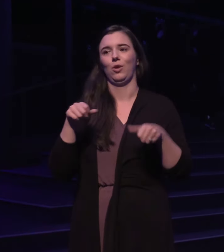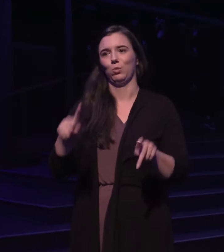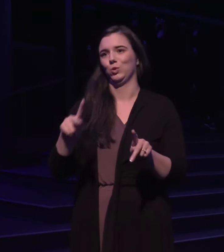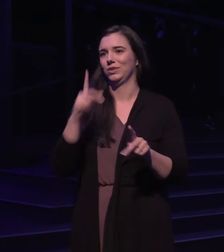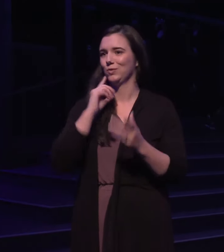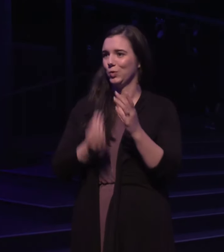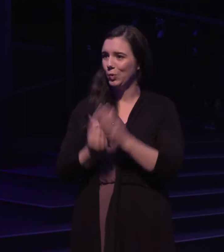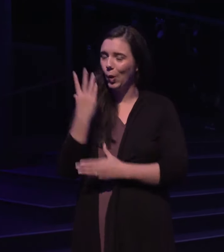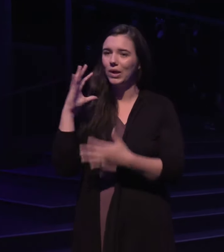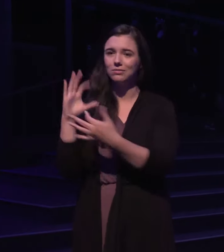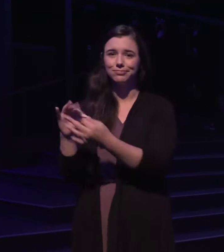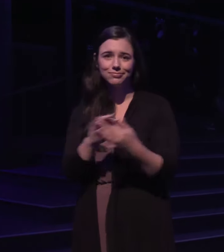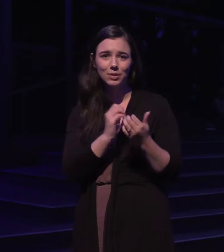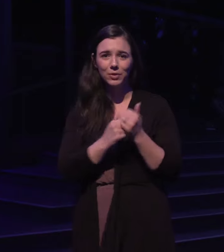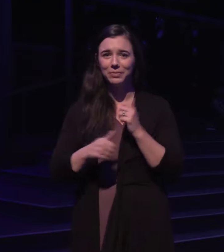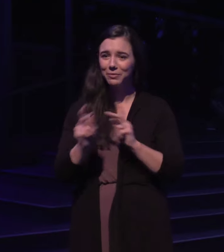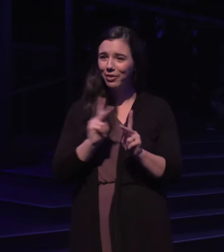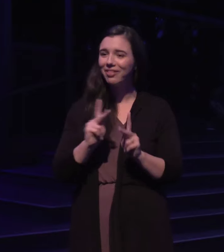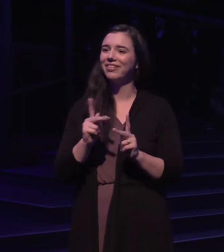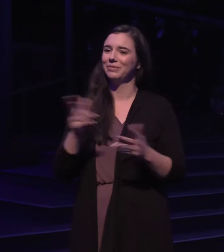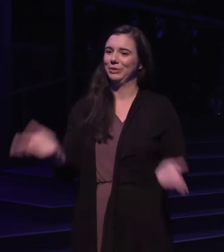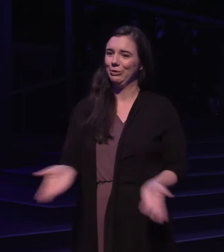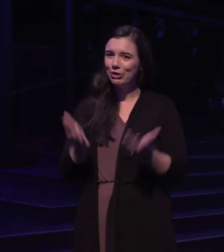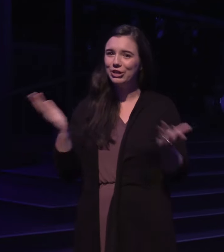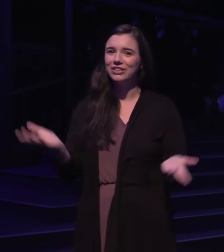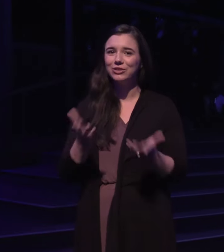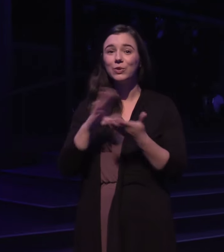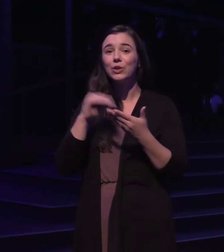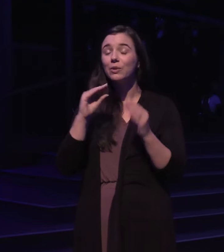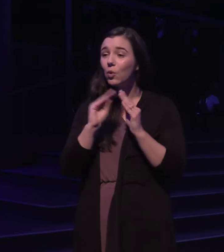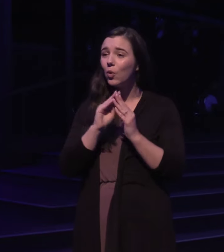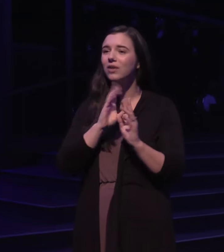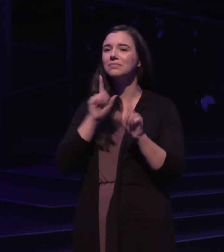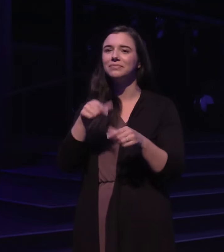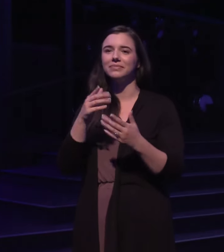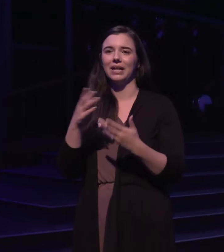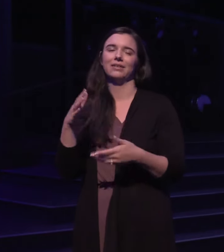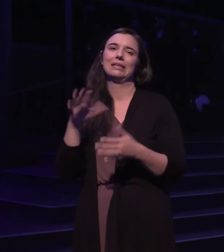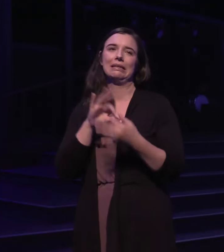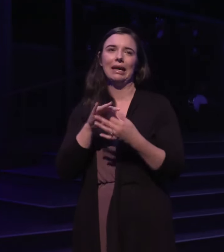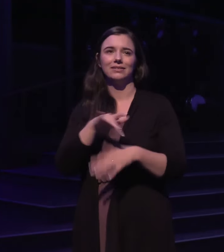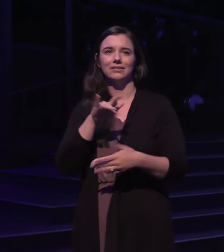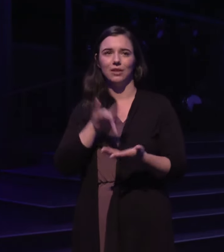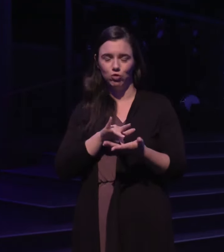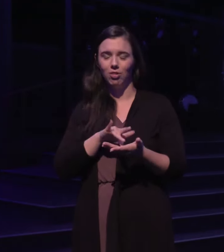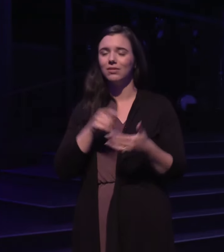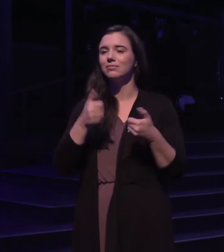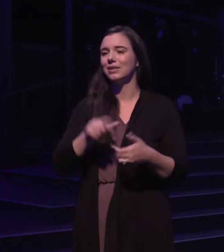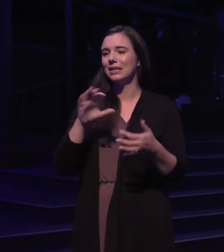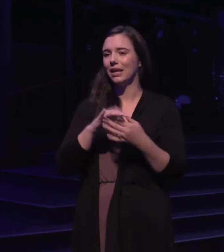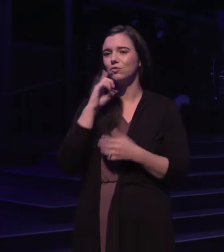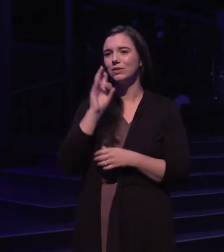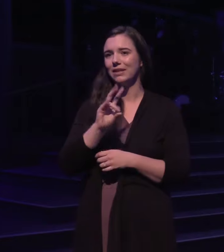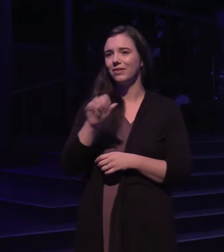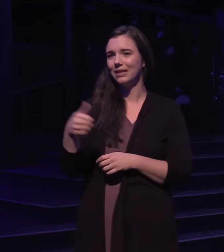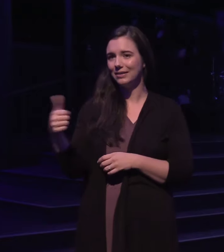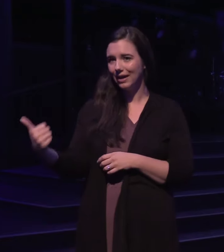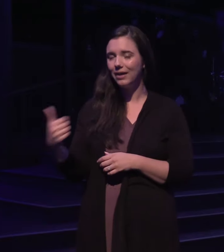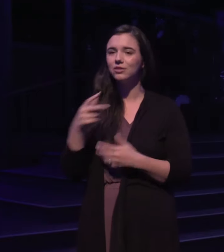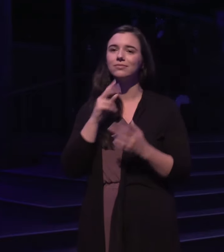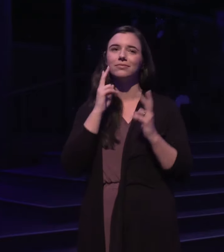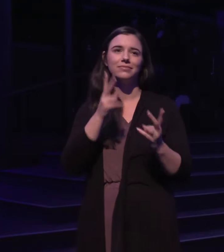opportunities to grow, connect, and to be encouraged. To learn more, stop by Connect Central, text CONNECT to 71010, or